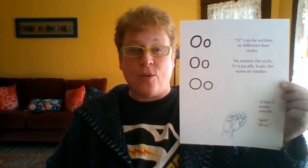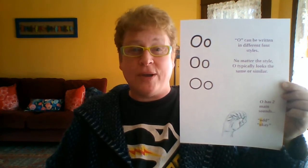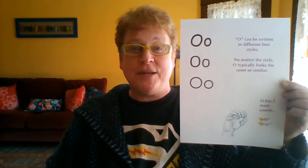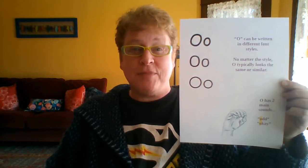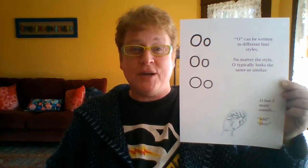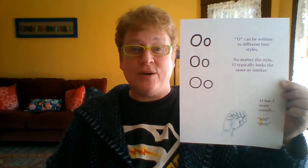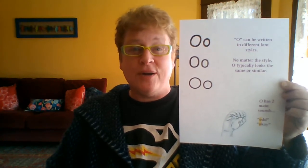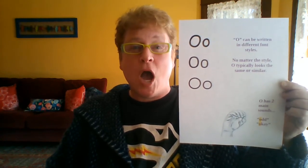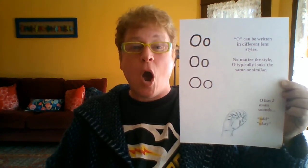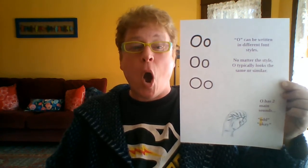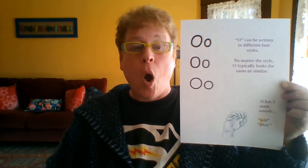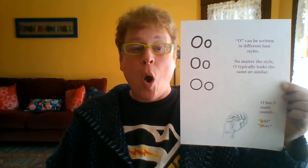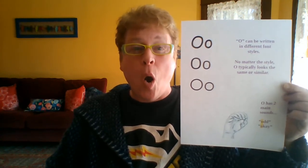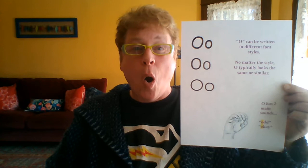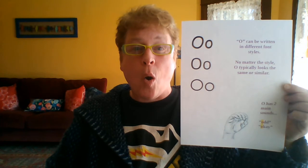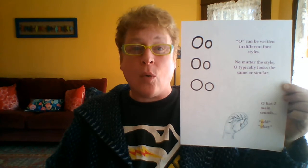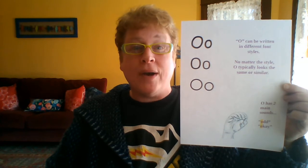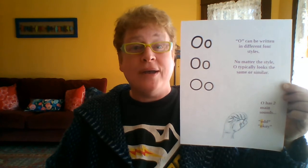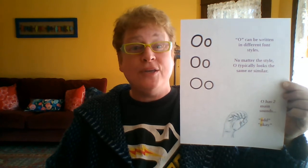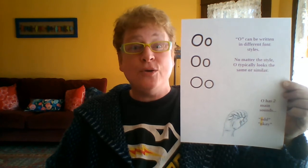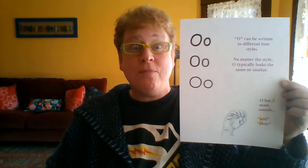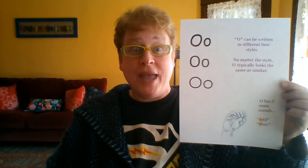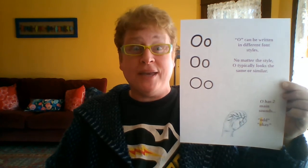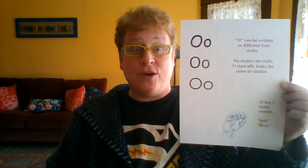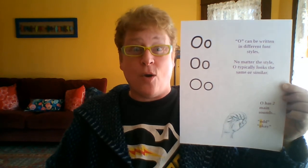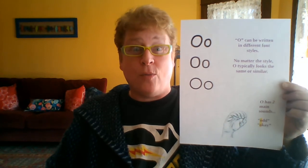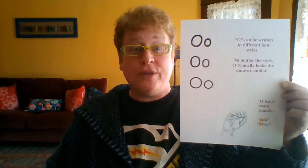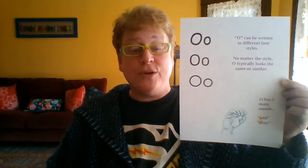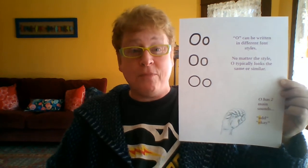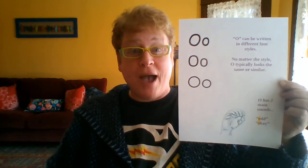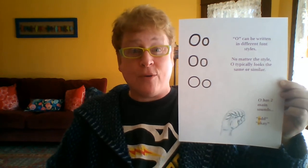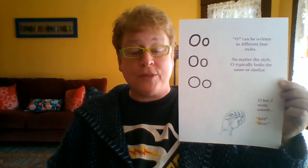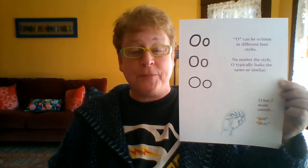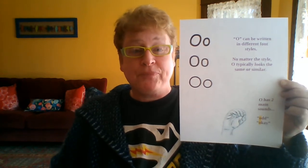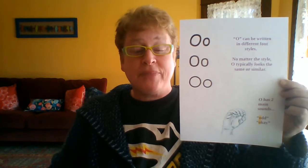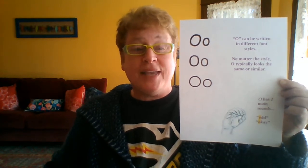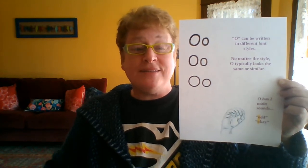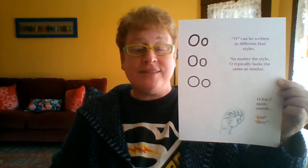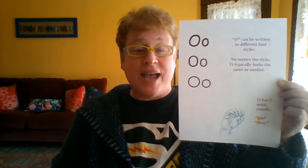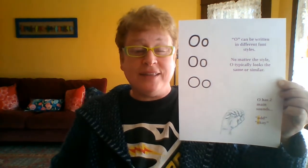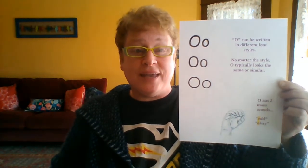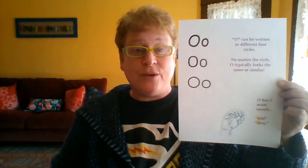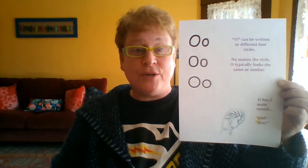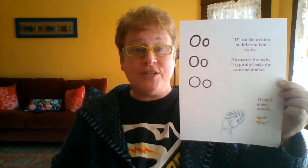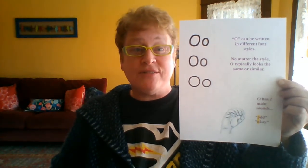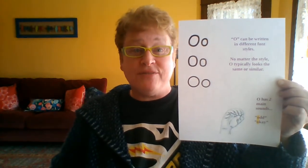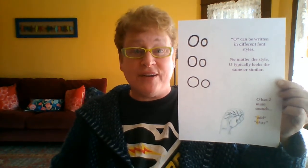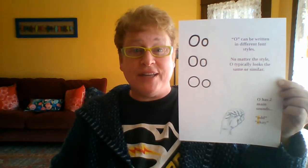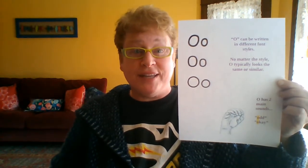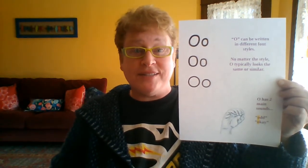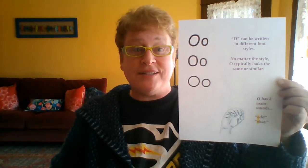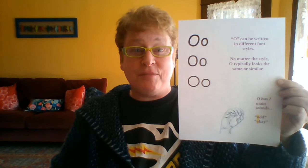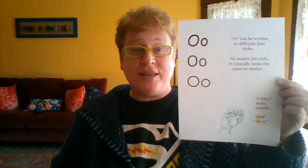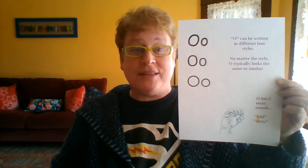in a mirror. O. You make an O with your mouth. In sign language, it's very easy to make the